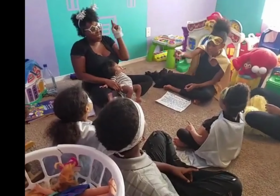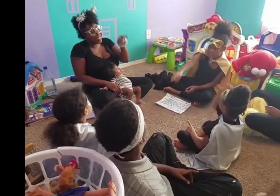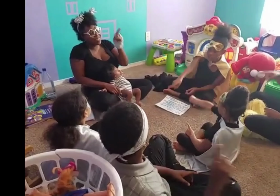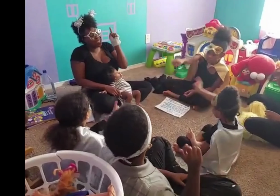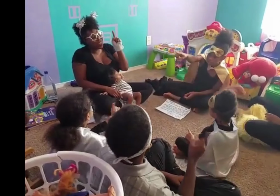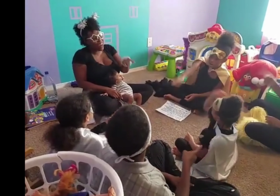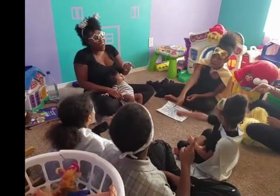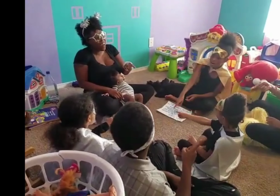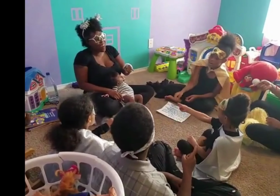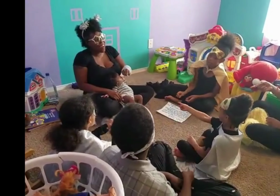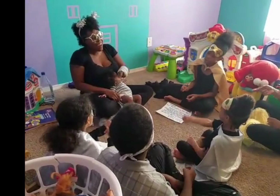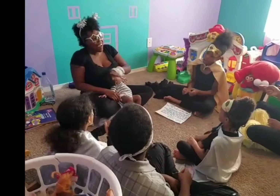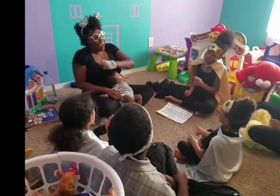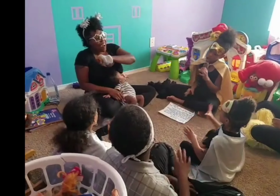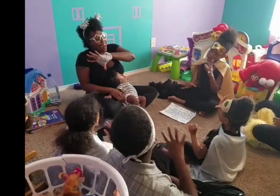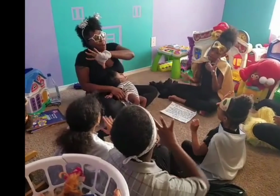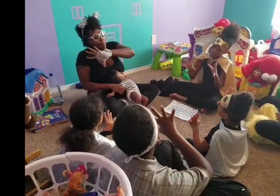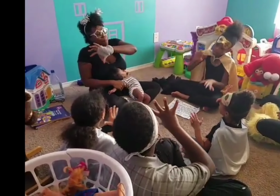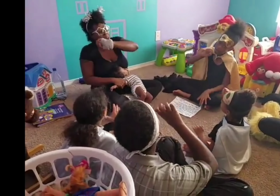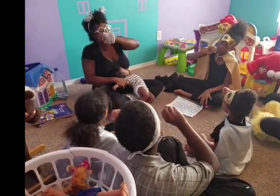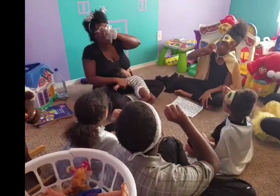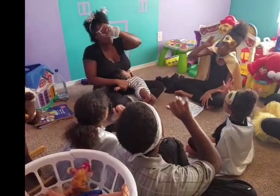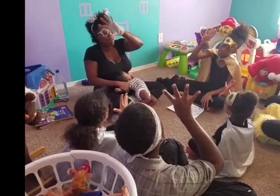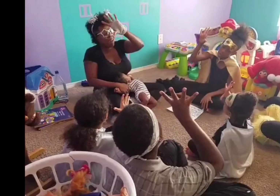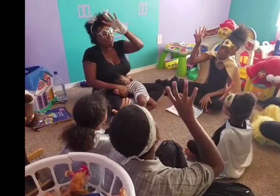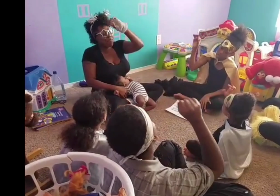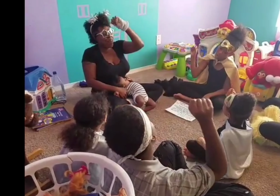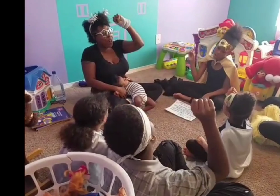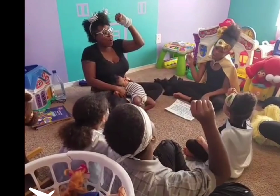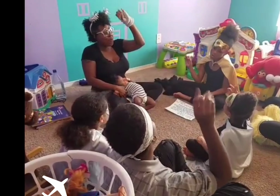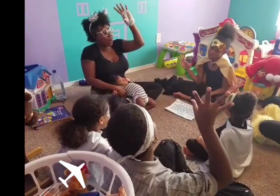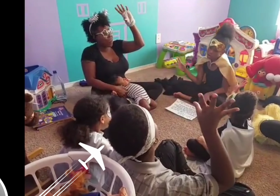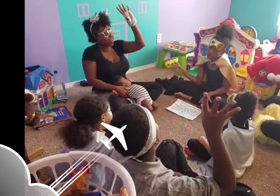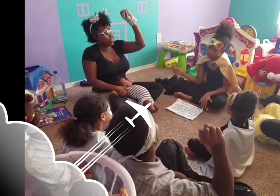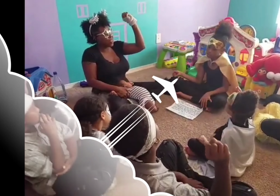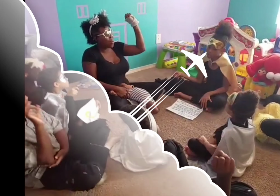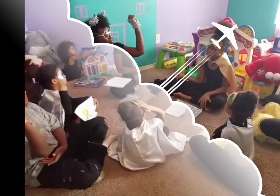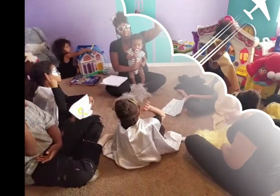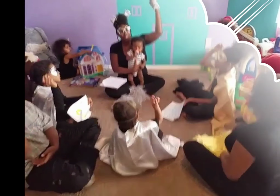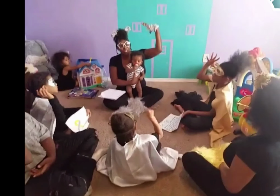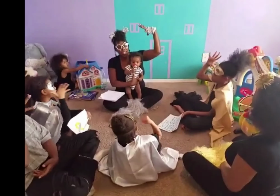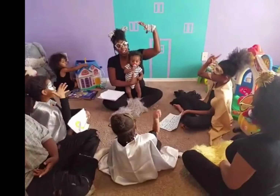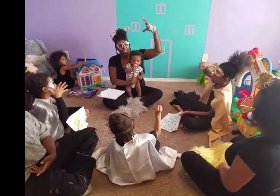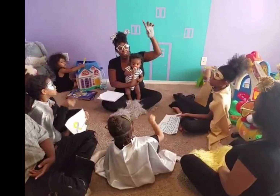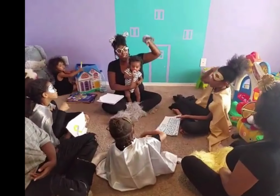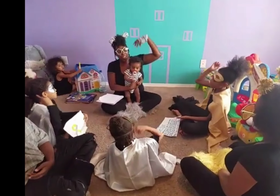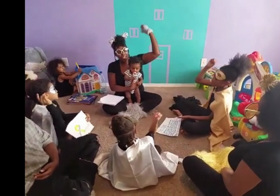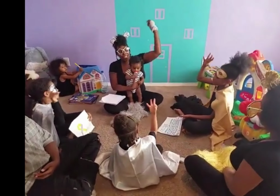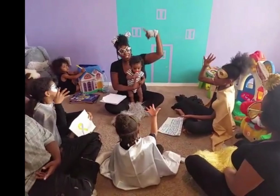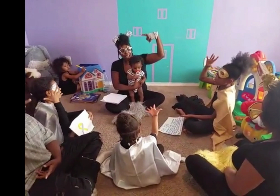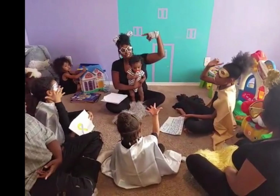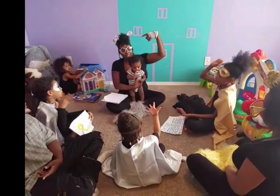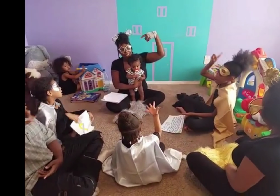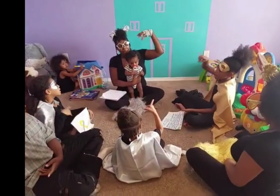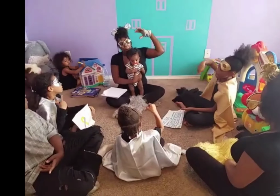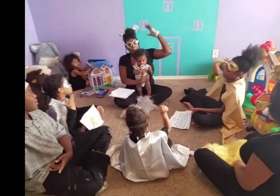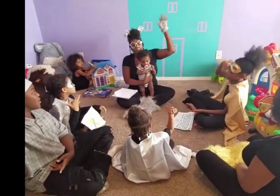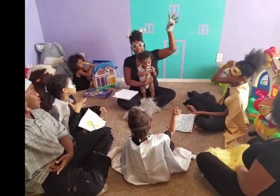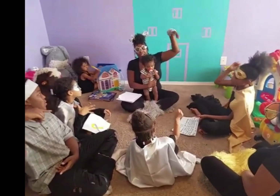you are up above the world. Oh, Mr. Sun, Sun, Mr.